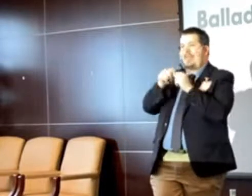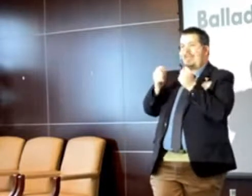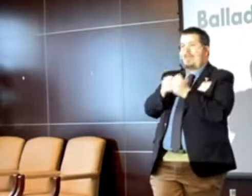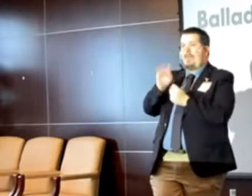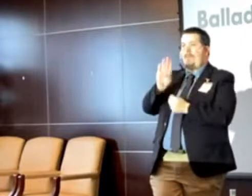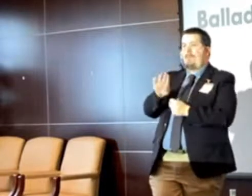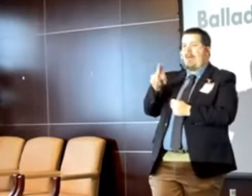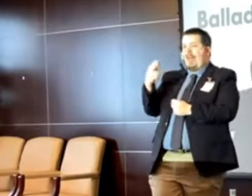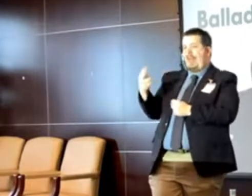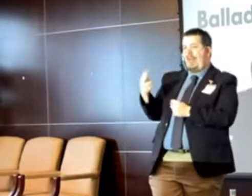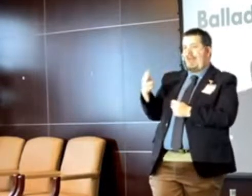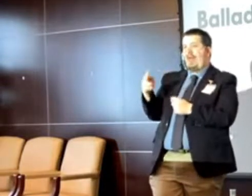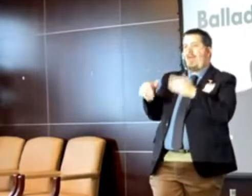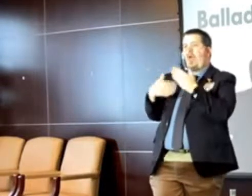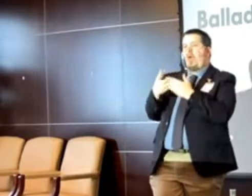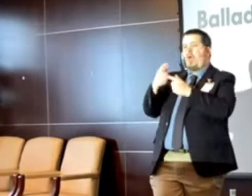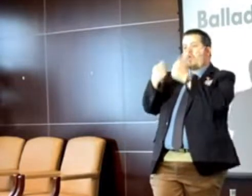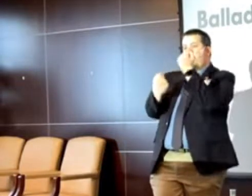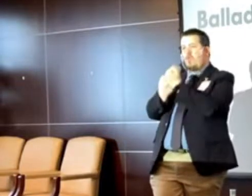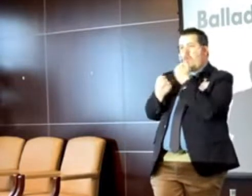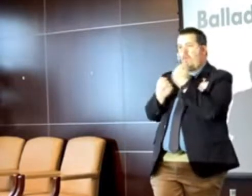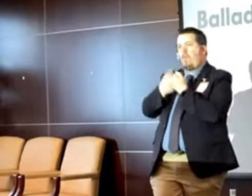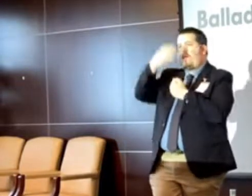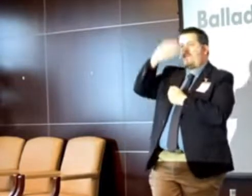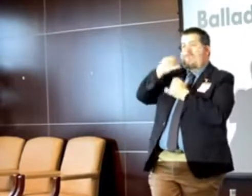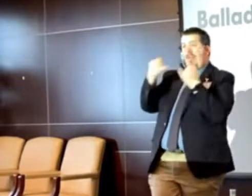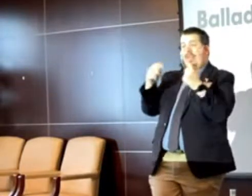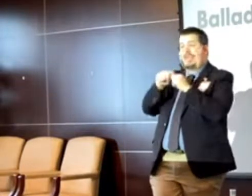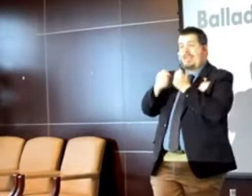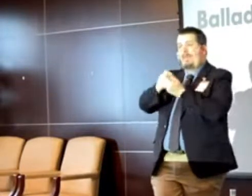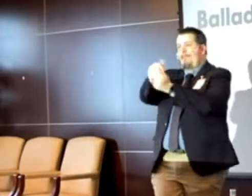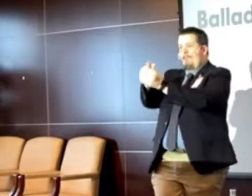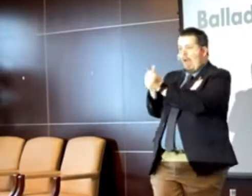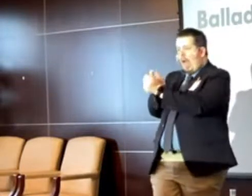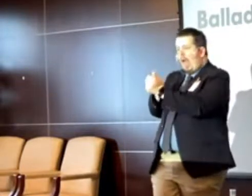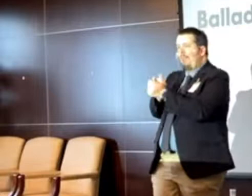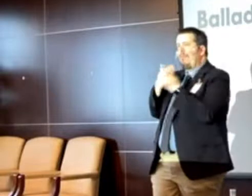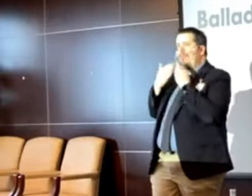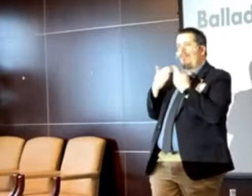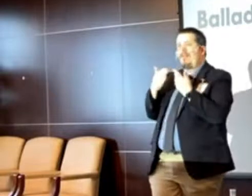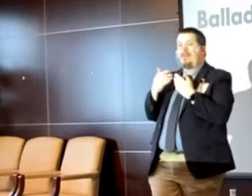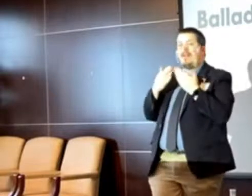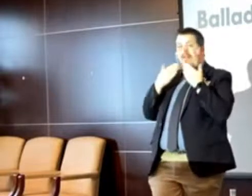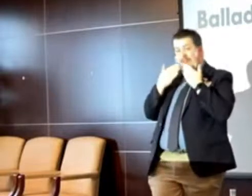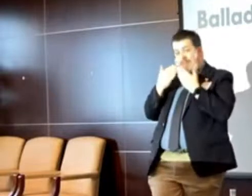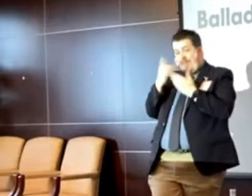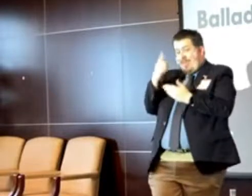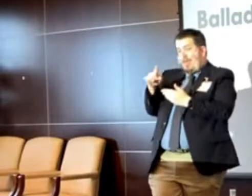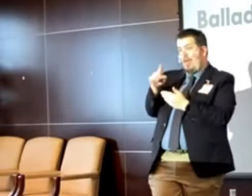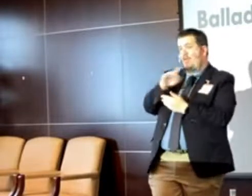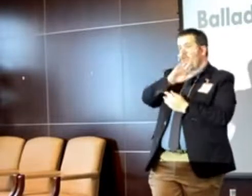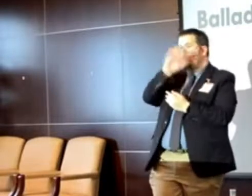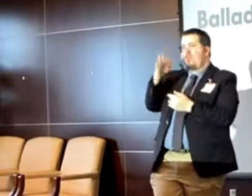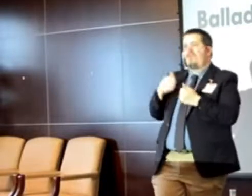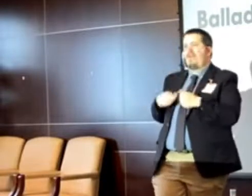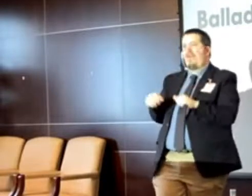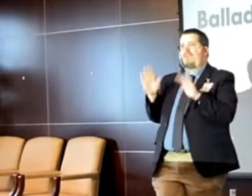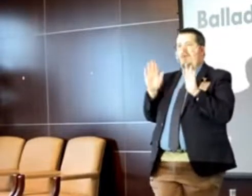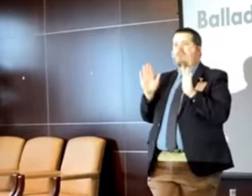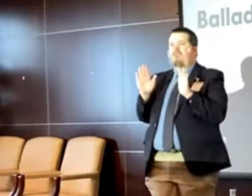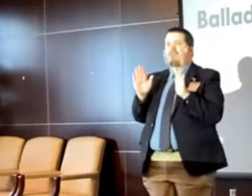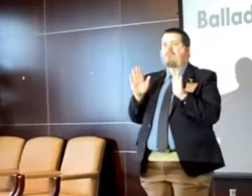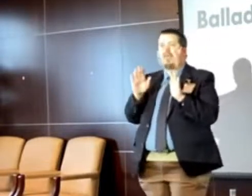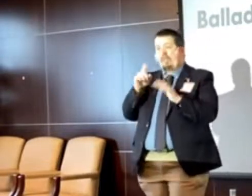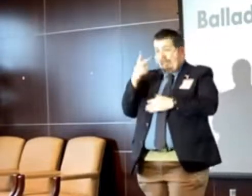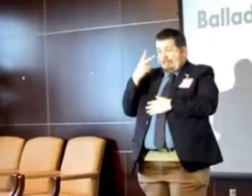Health and for all of those supporting the frontline team behind the scenes. To thank them, you never give up. And even